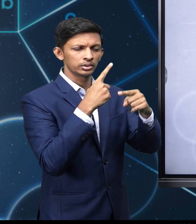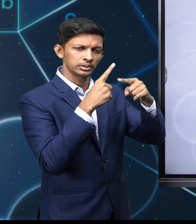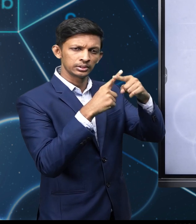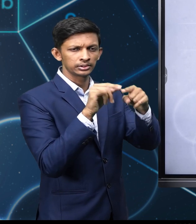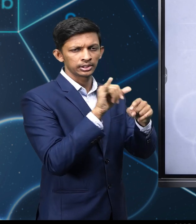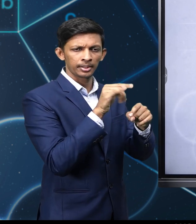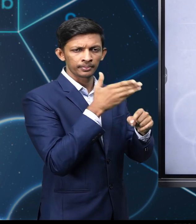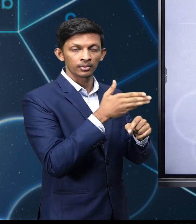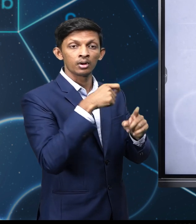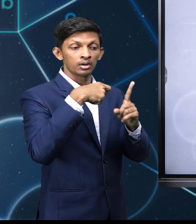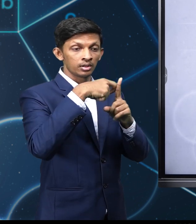constant.